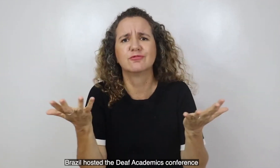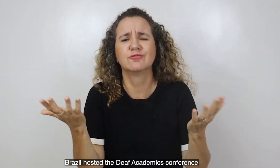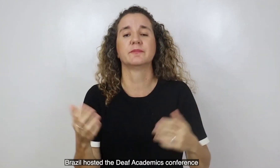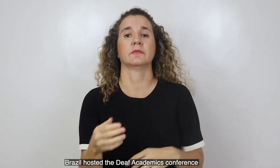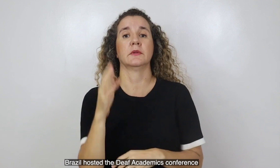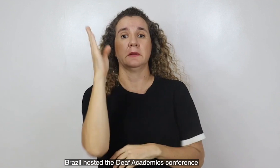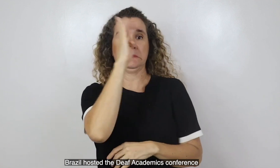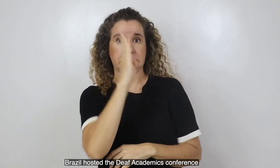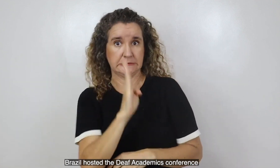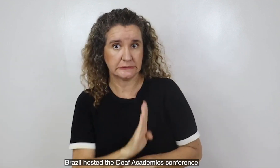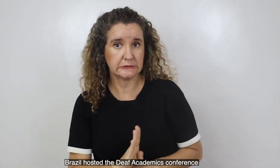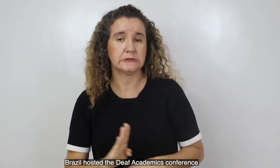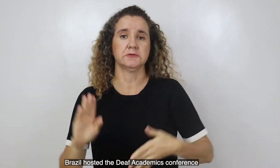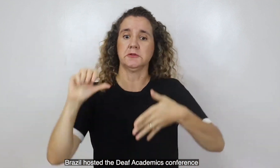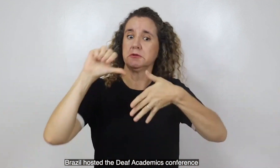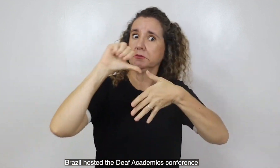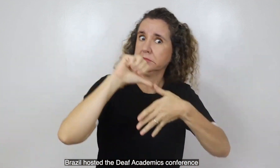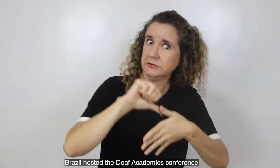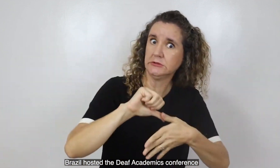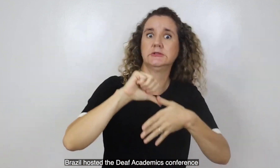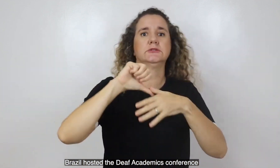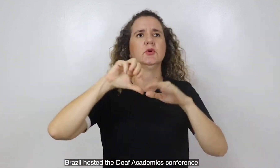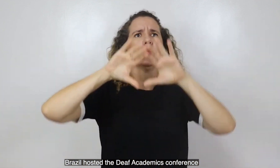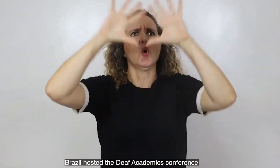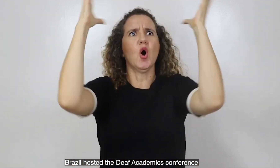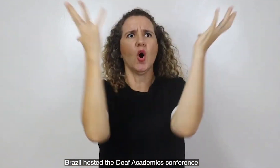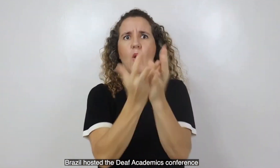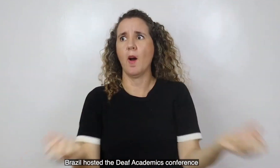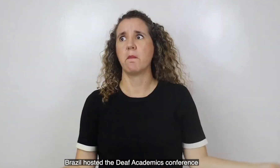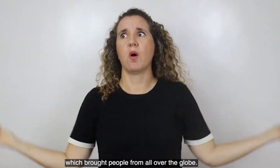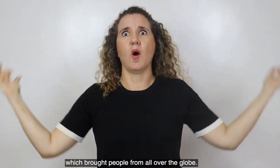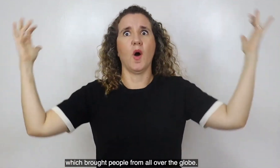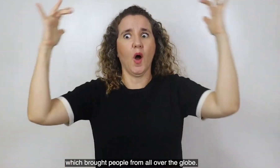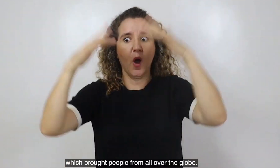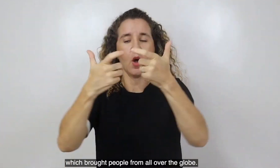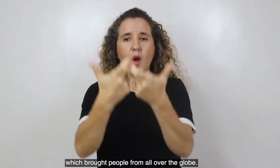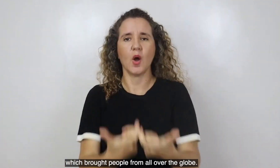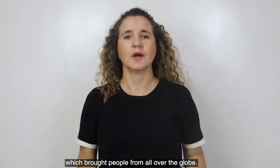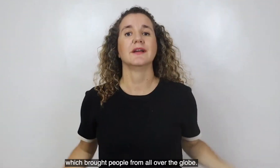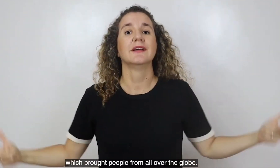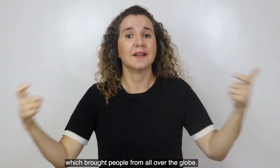Academics Conference, which brought people from all over the globe.